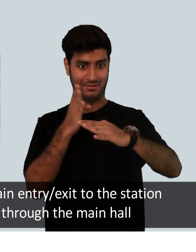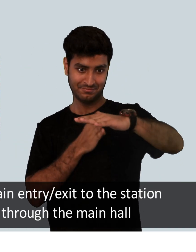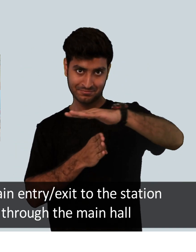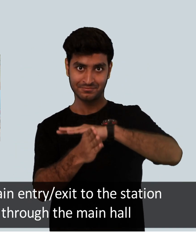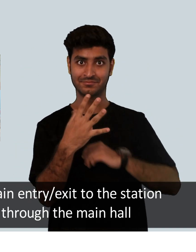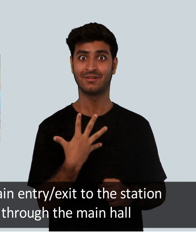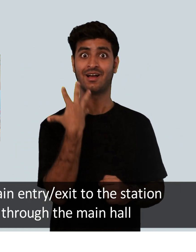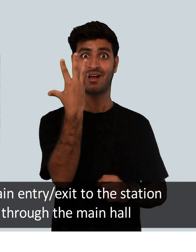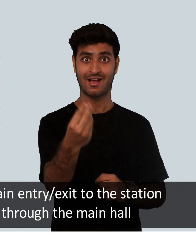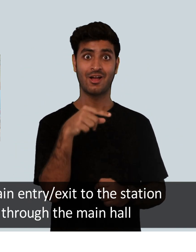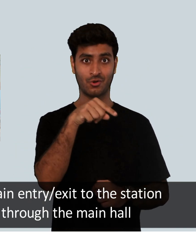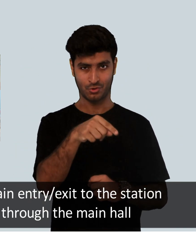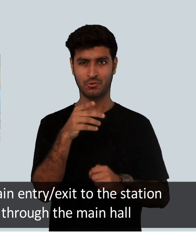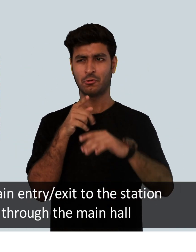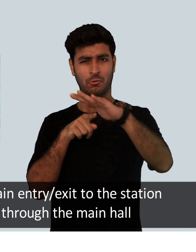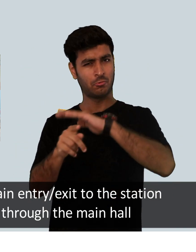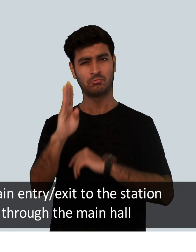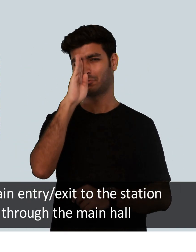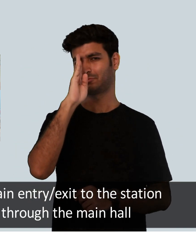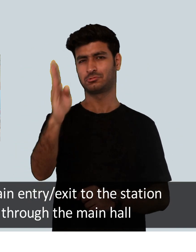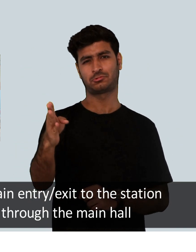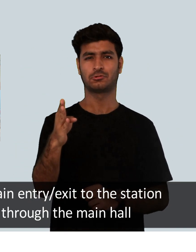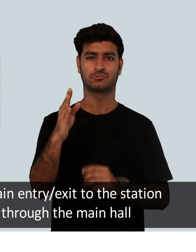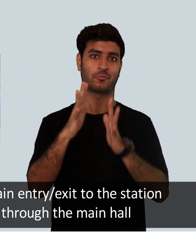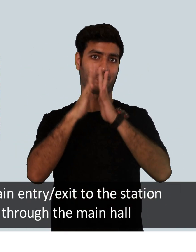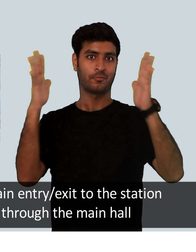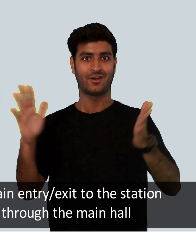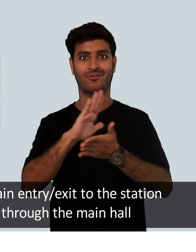entry-exit to the station directly through the main hall.